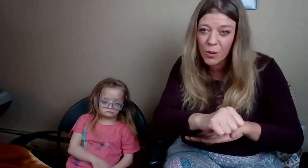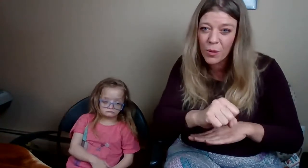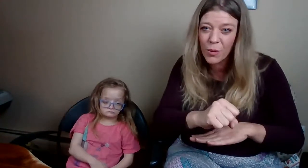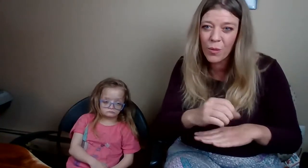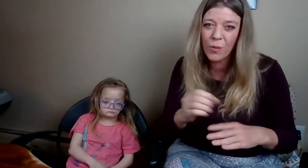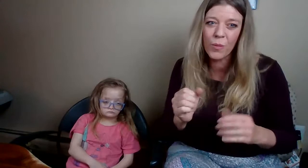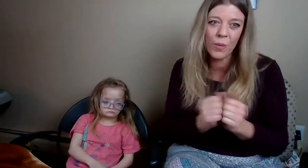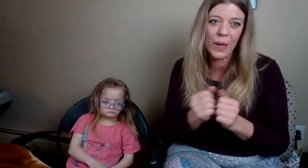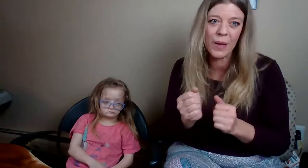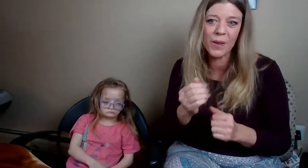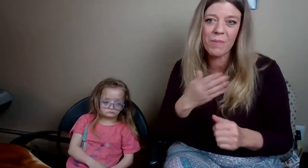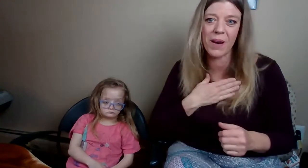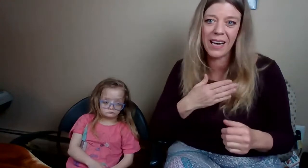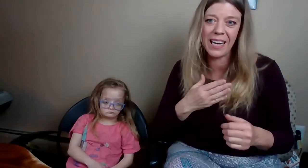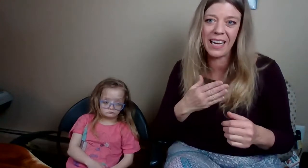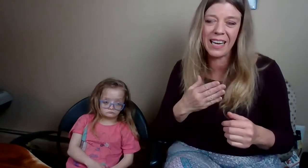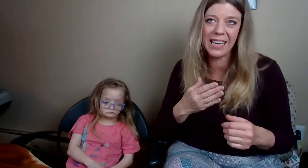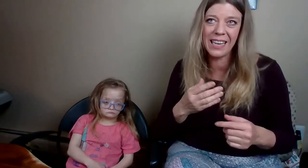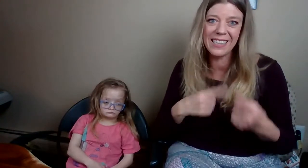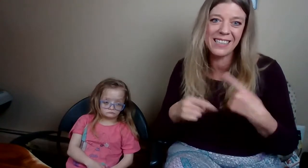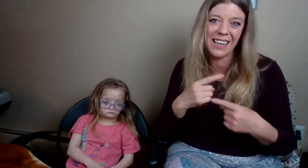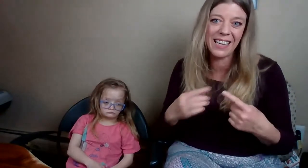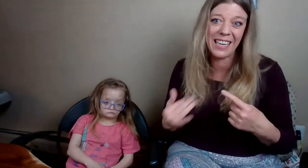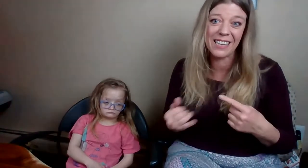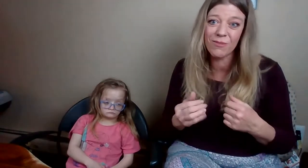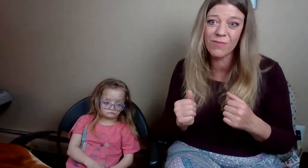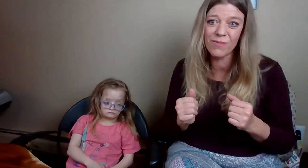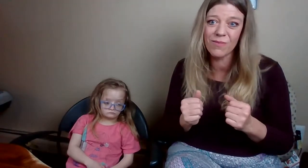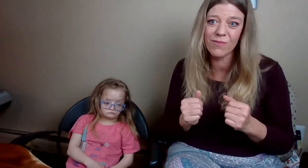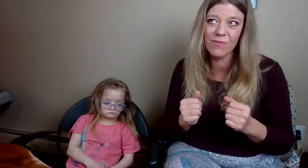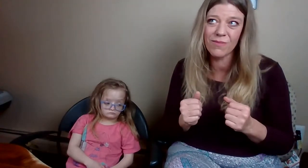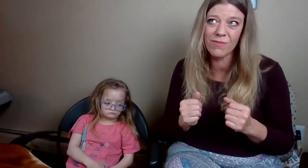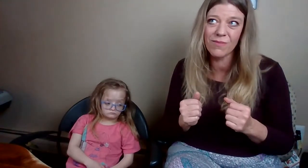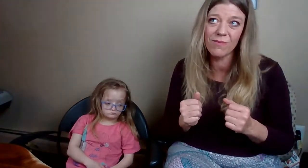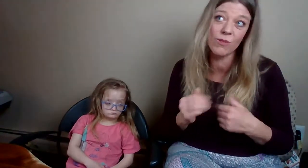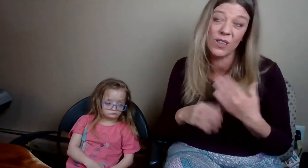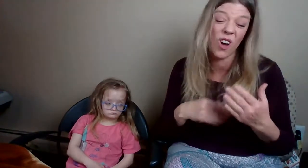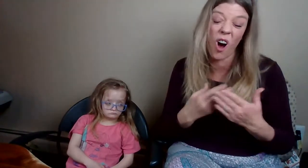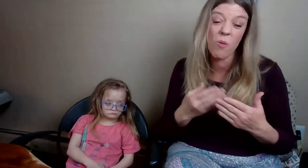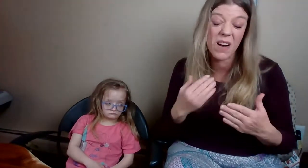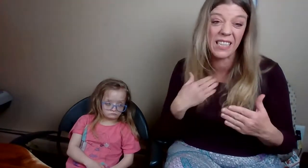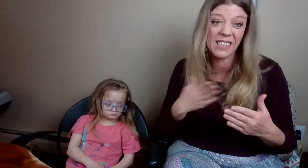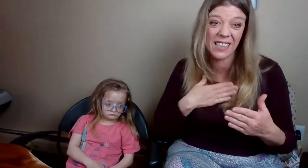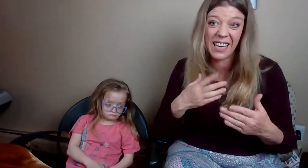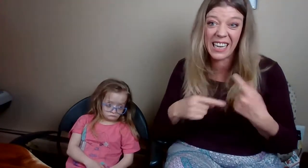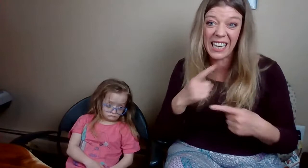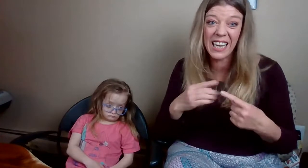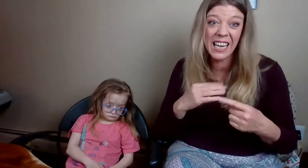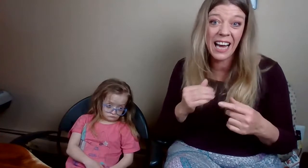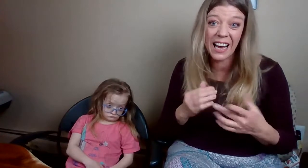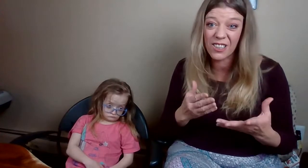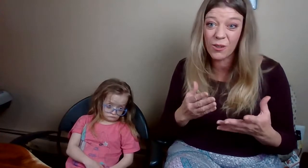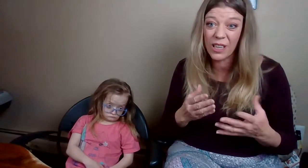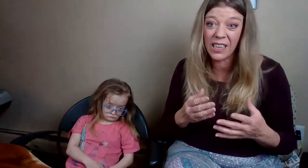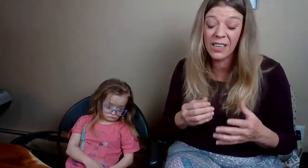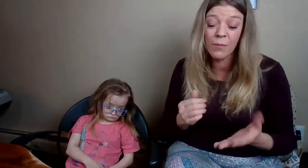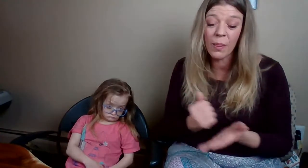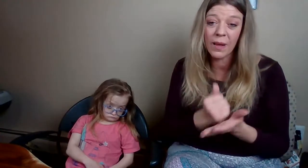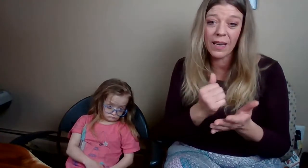smooth with my signing, with all my signing. Actually, it